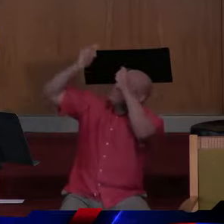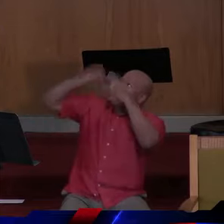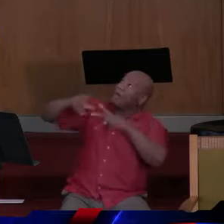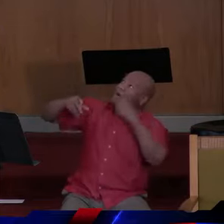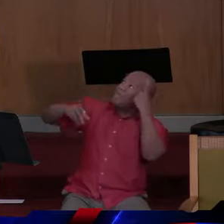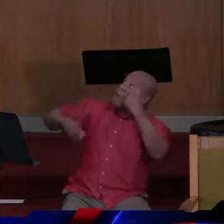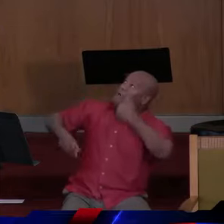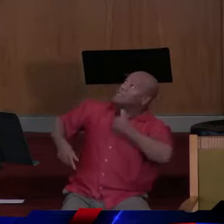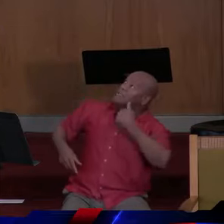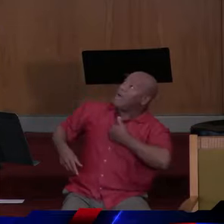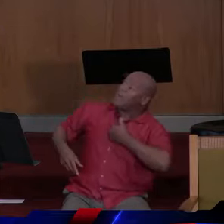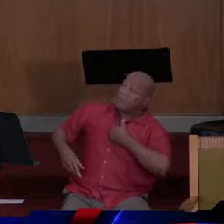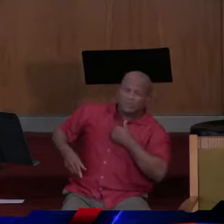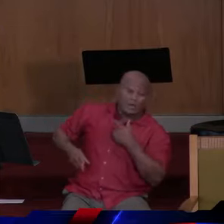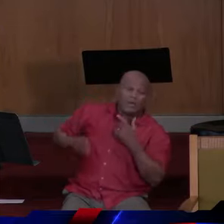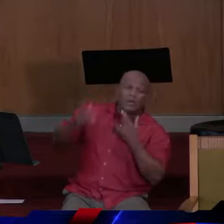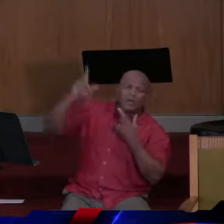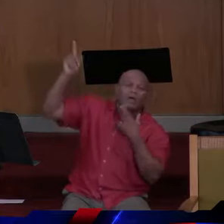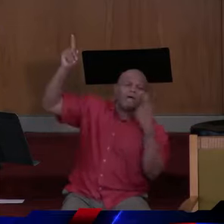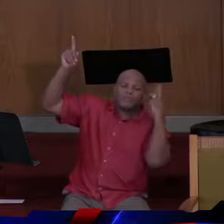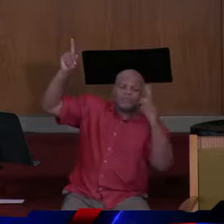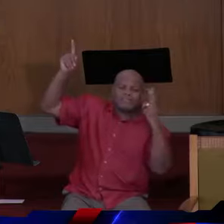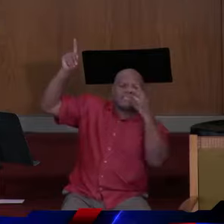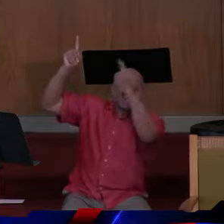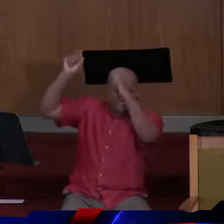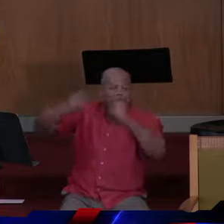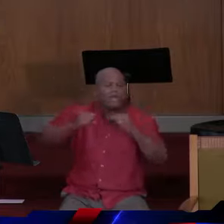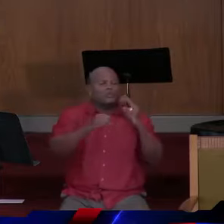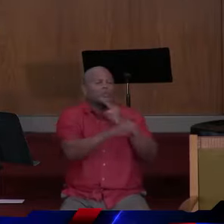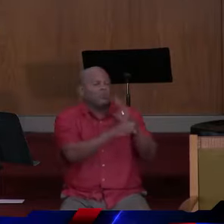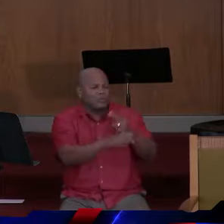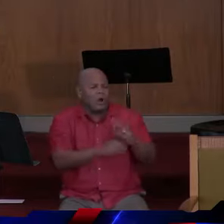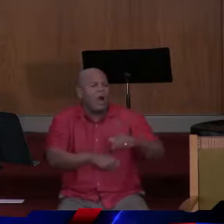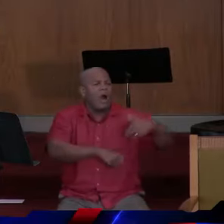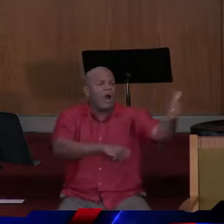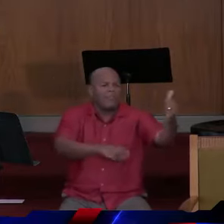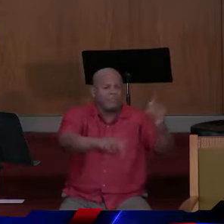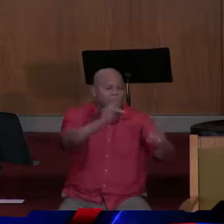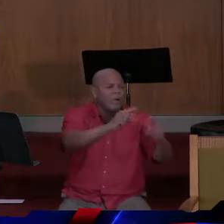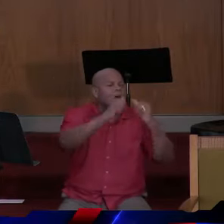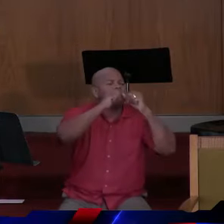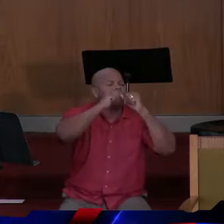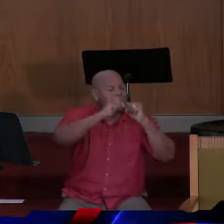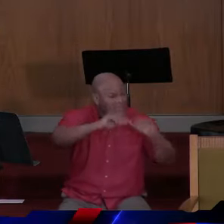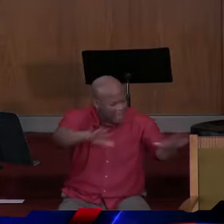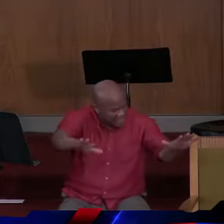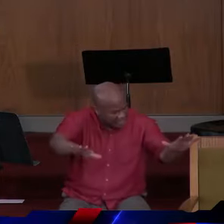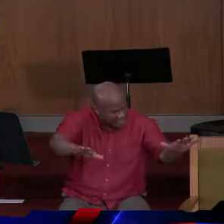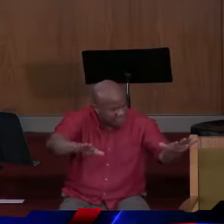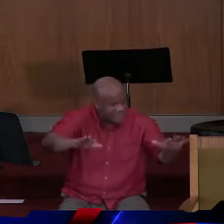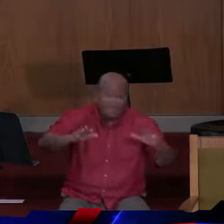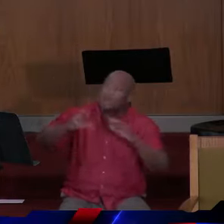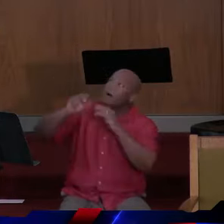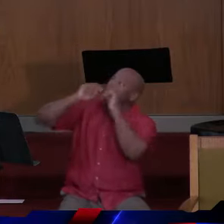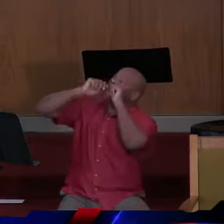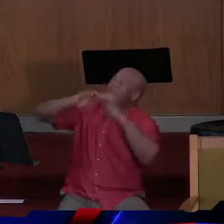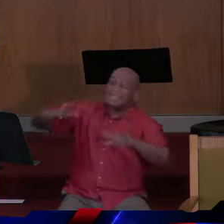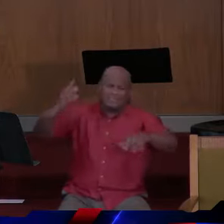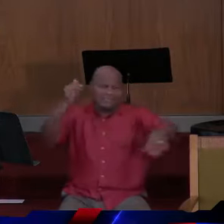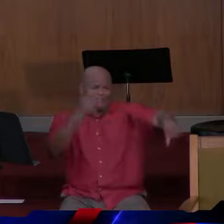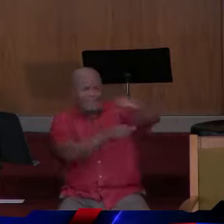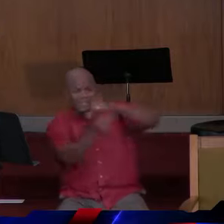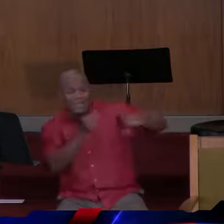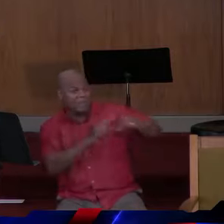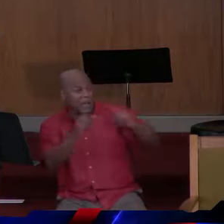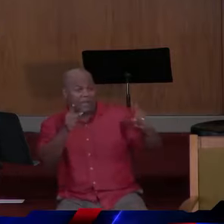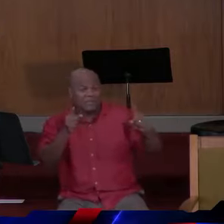us, but so that he can use us to bless others. I said it's a blessed fellowship, but